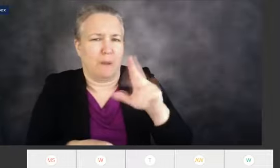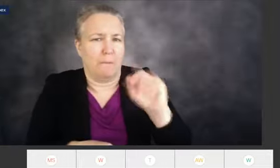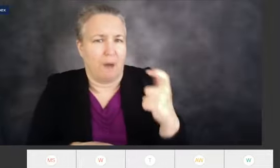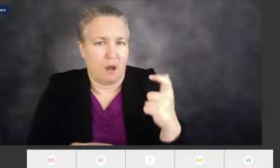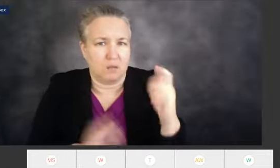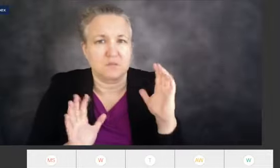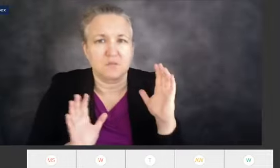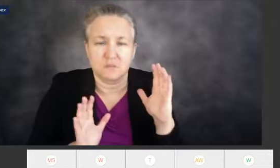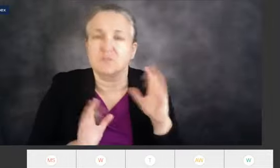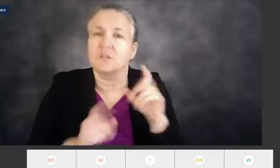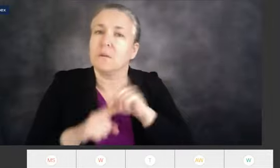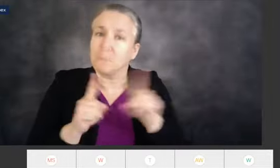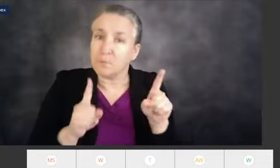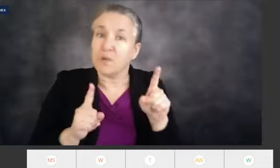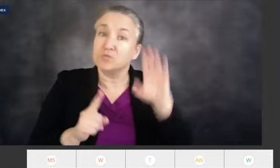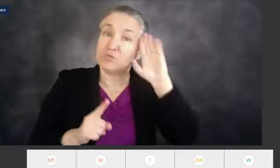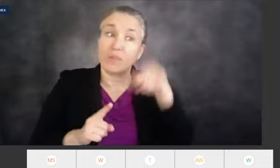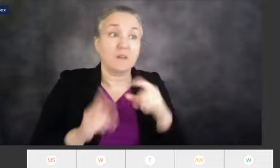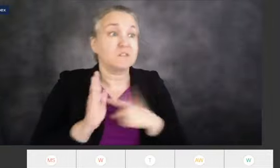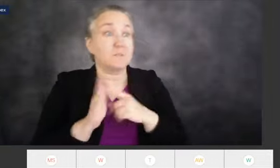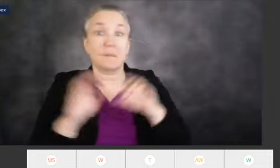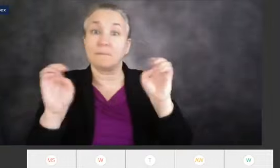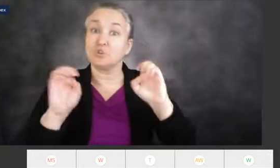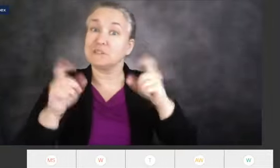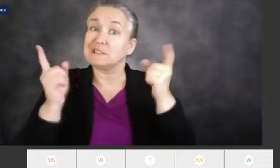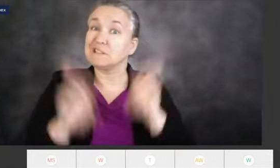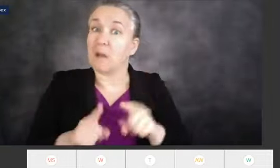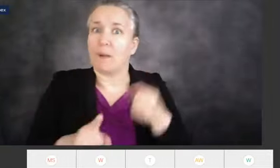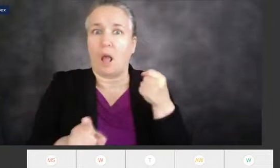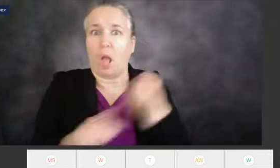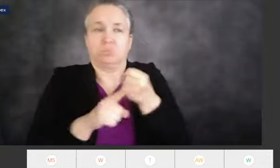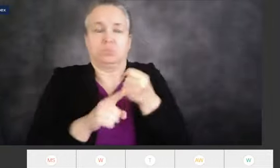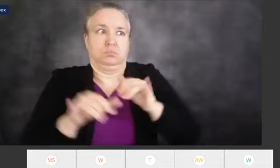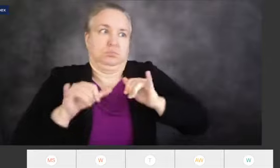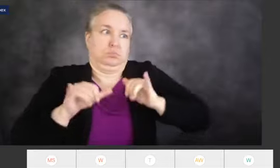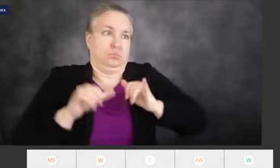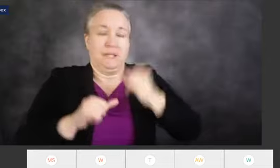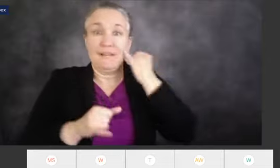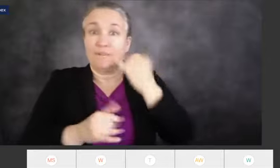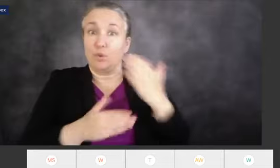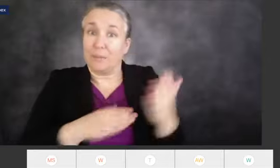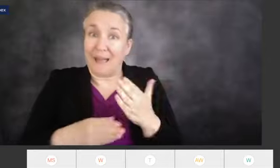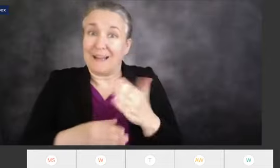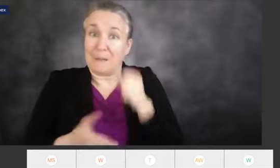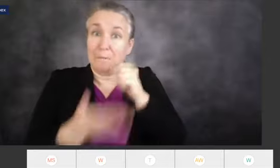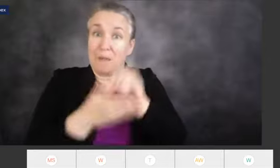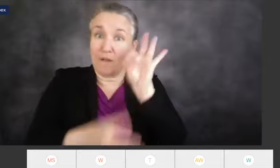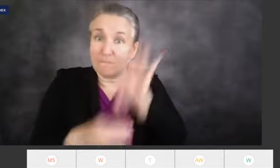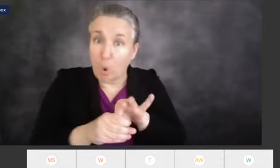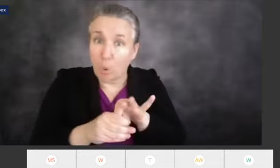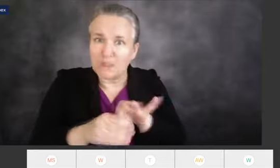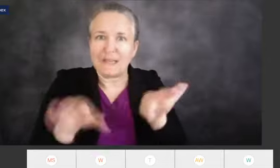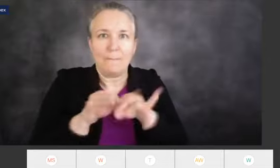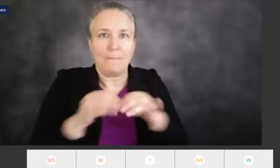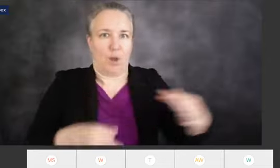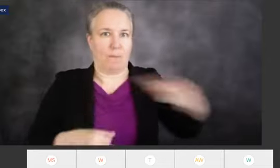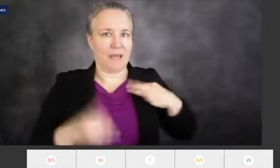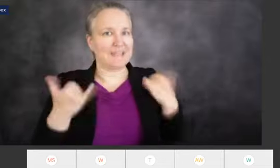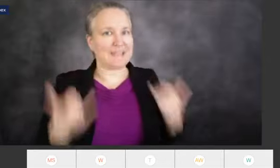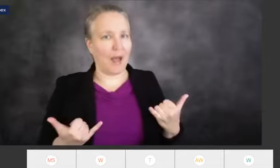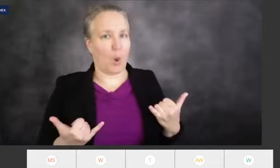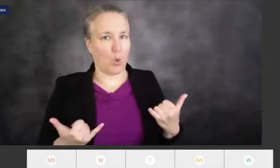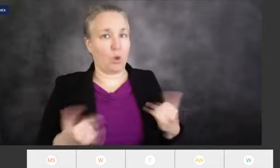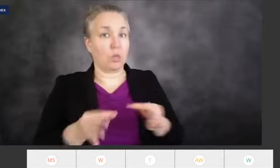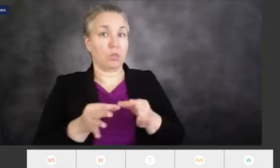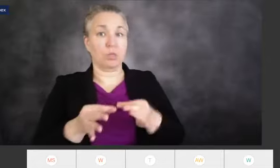But emergencies happen. But if people are planning to vote by mail, I think they need to apply now and not